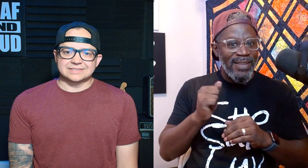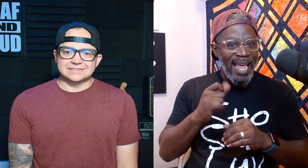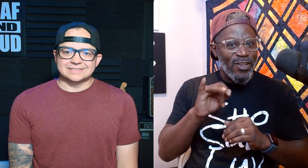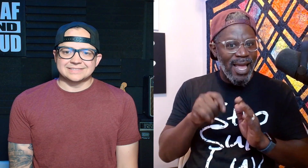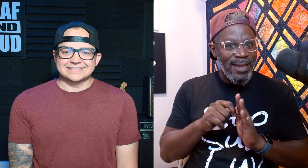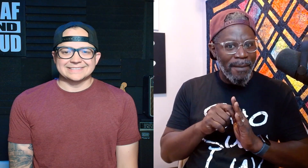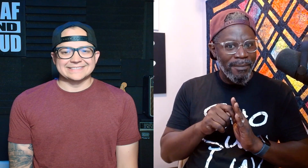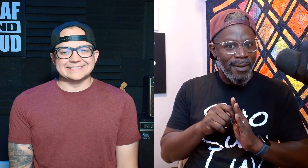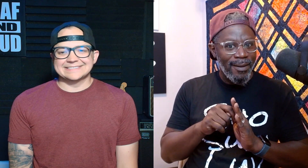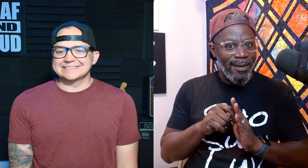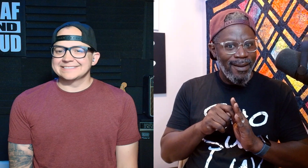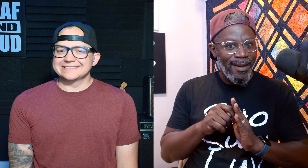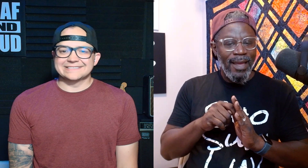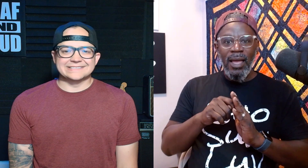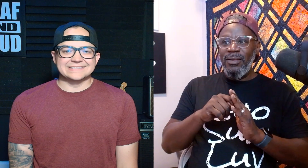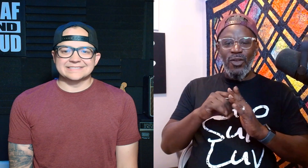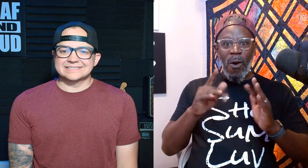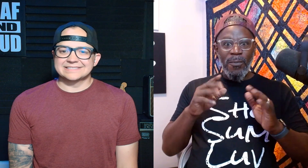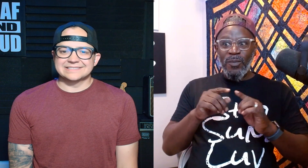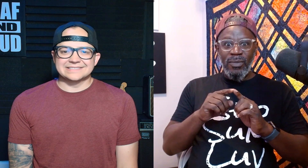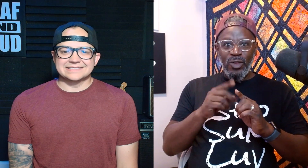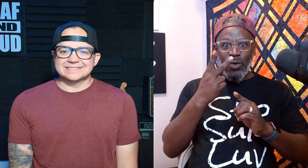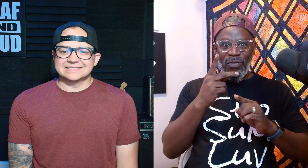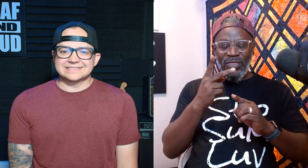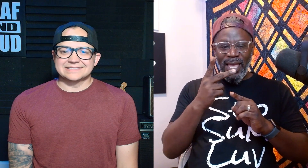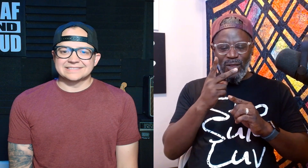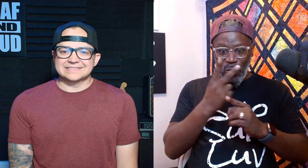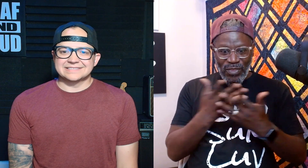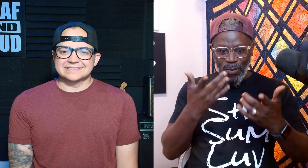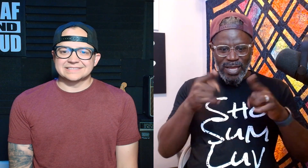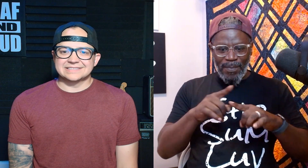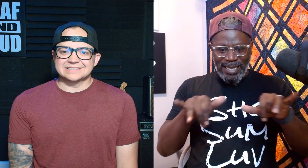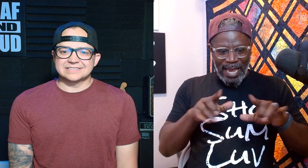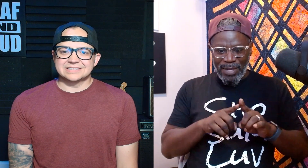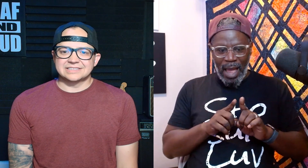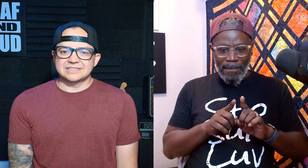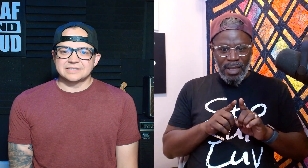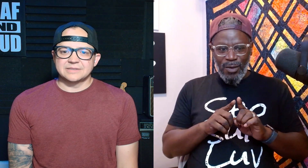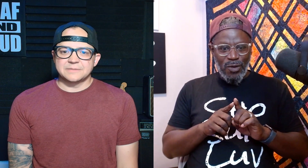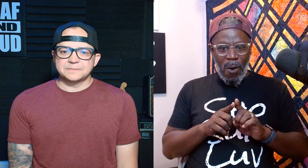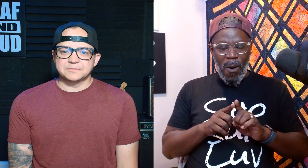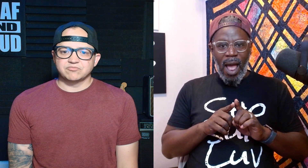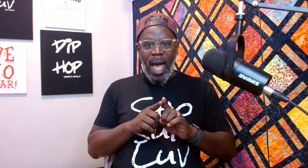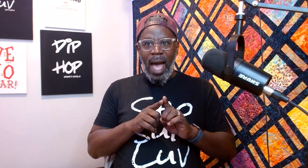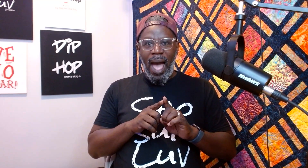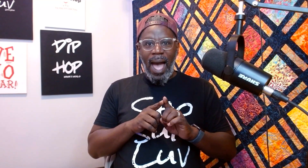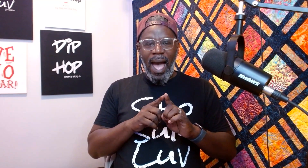didn't have an agent that time. So two things was happening at the same time.